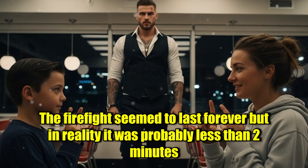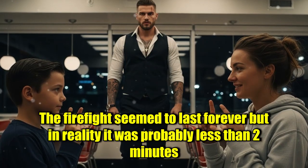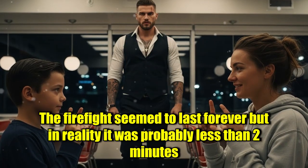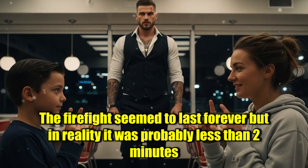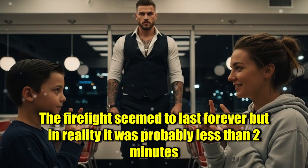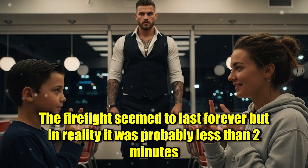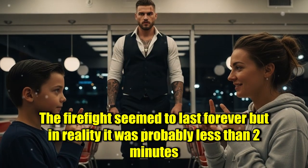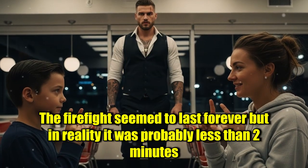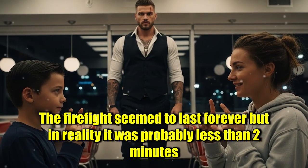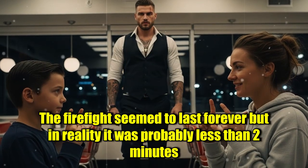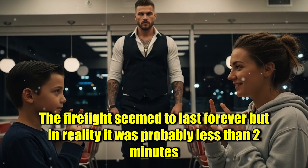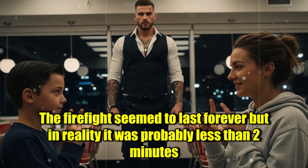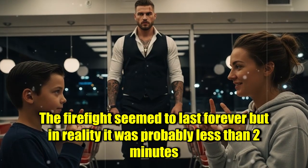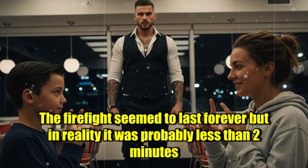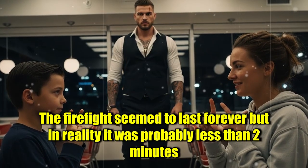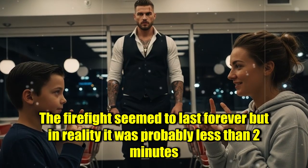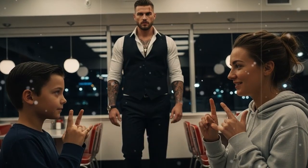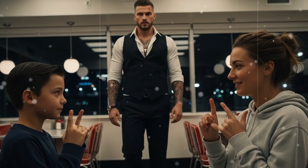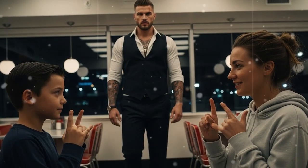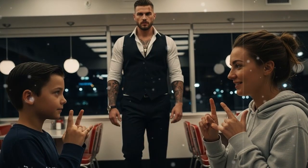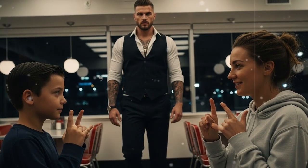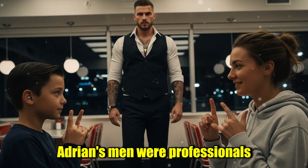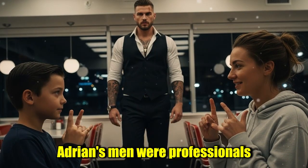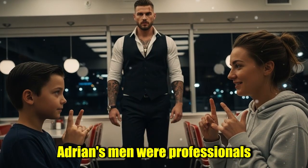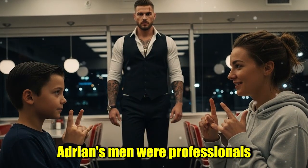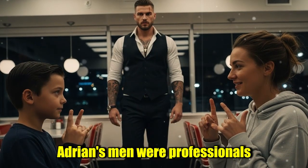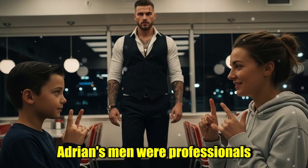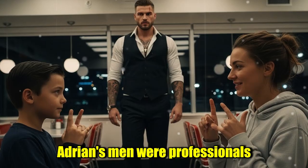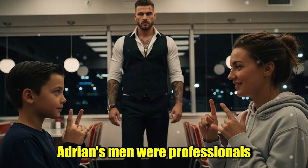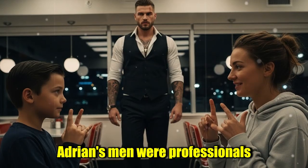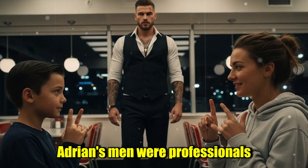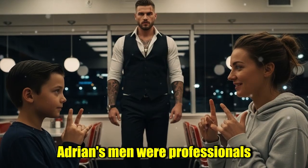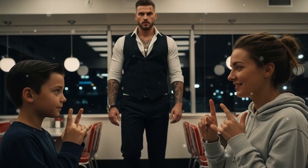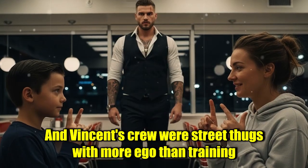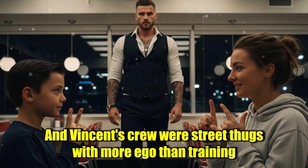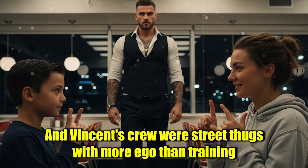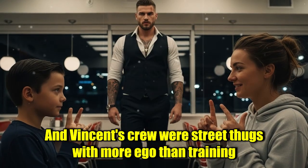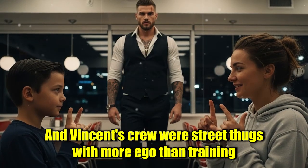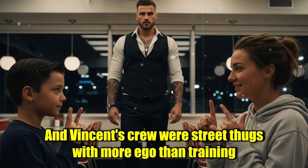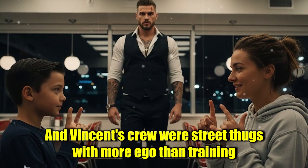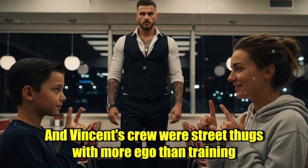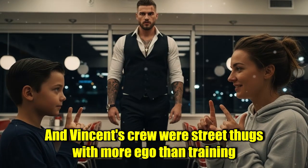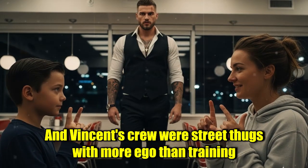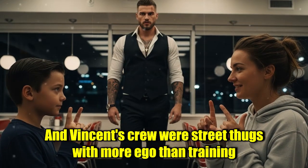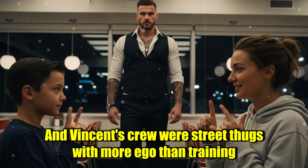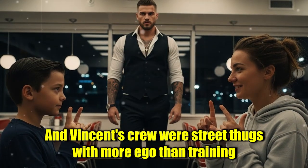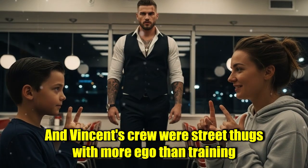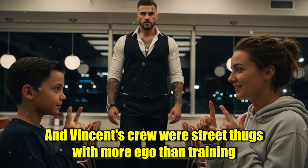in reality, it was probably less than 2 minutes. Adrian's men were professionals, and Vincent's crew were street thugs with more